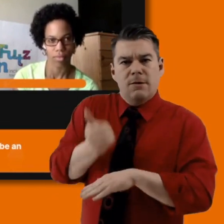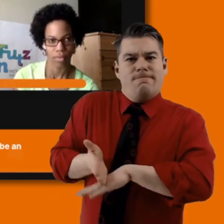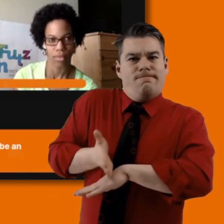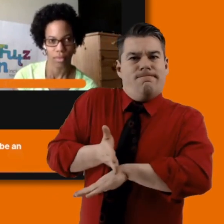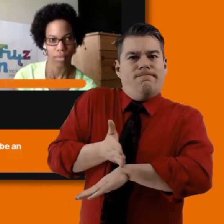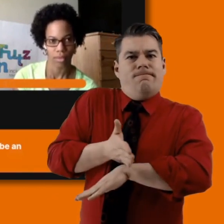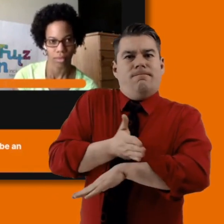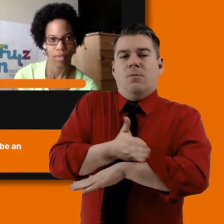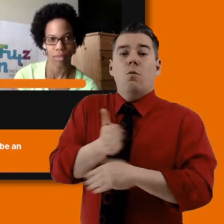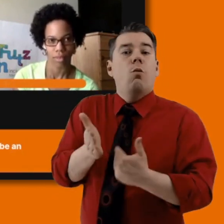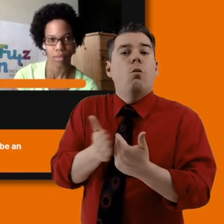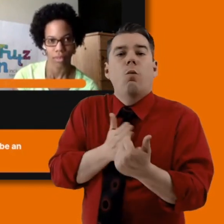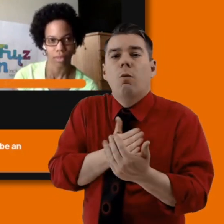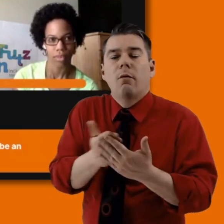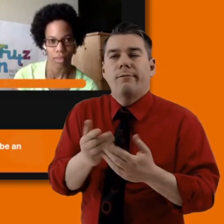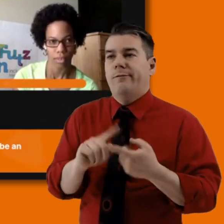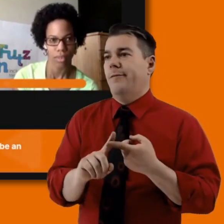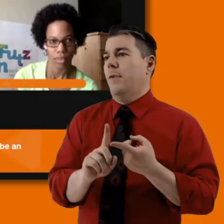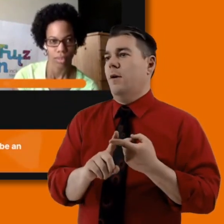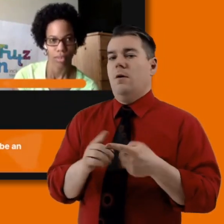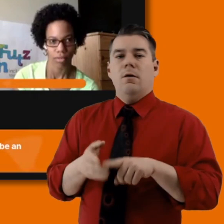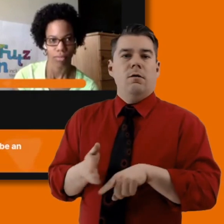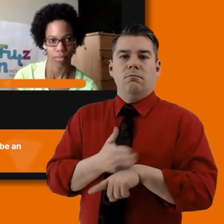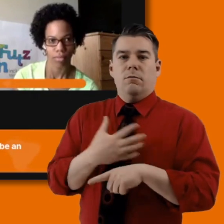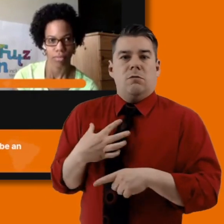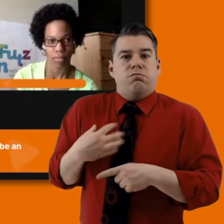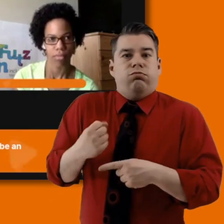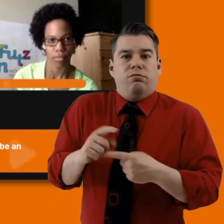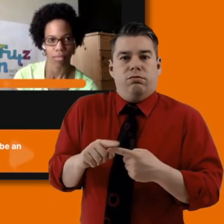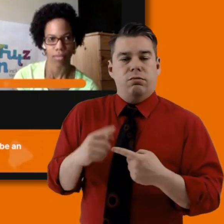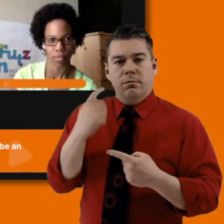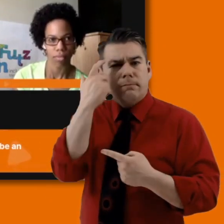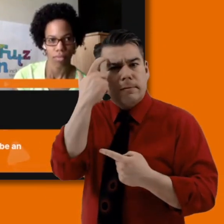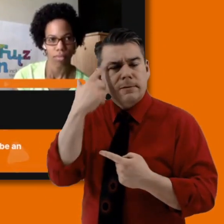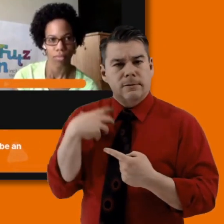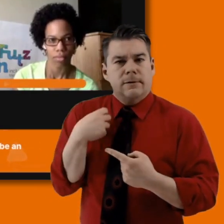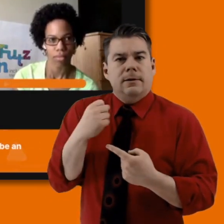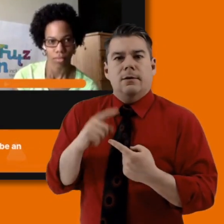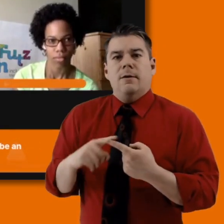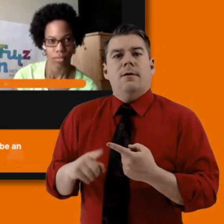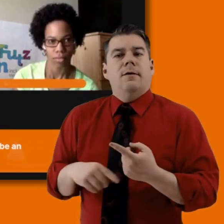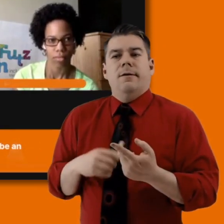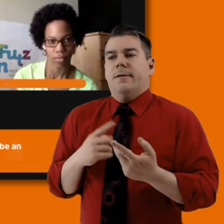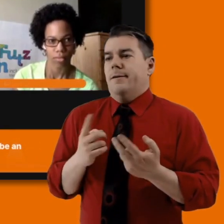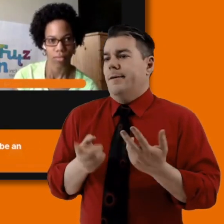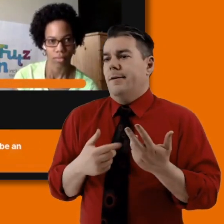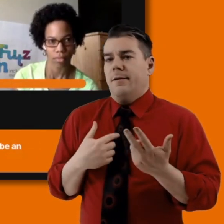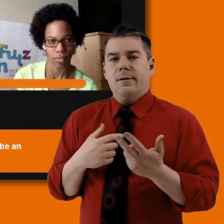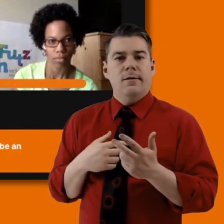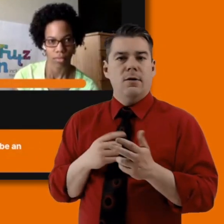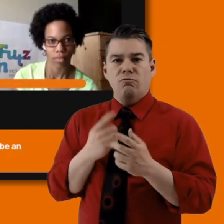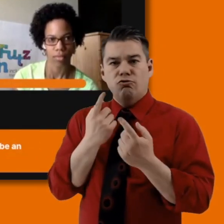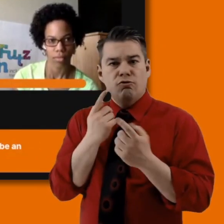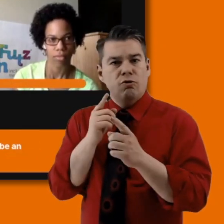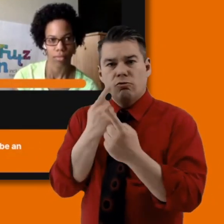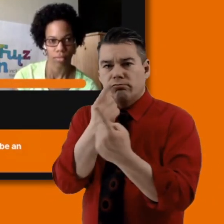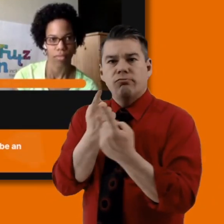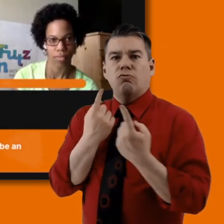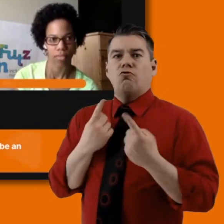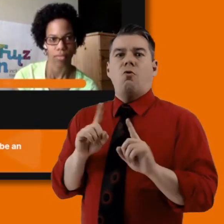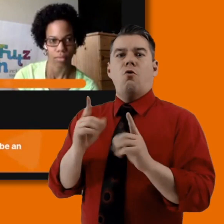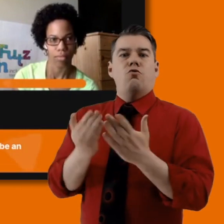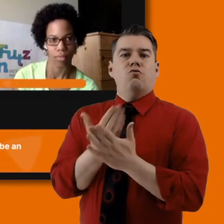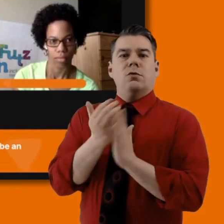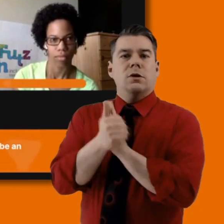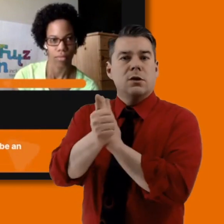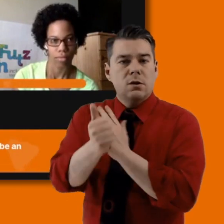at whatever it is, whether it's better, physically or better mentally, or better at achieving your goals and accomplishing a new